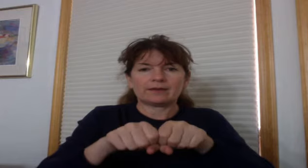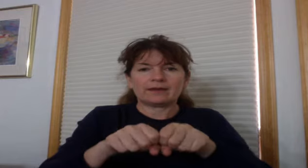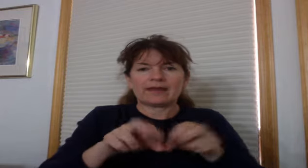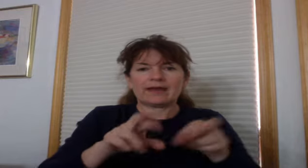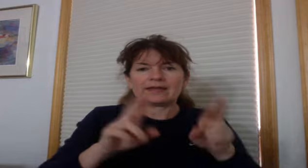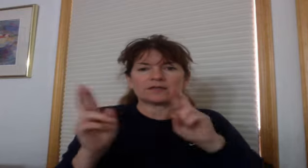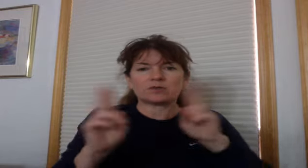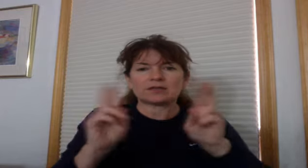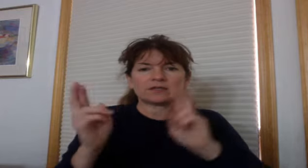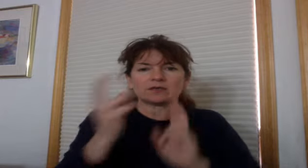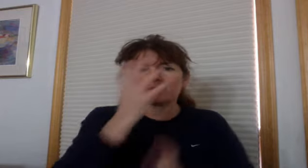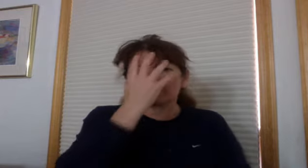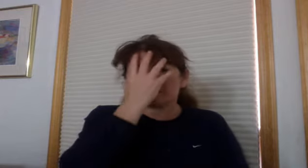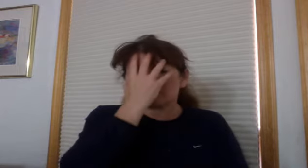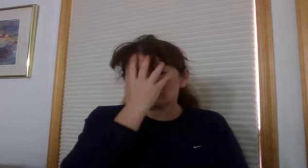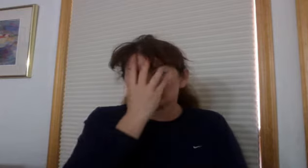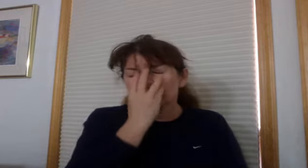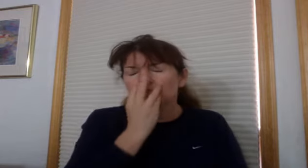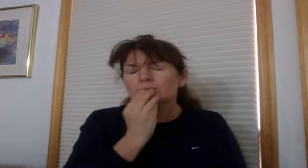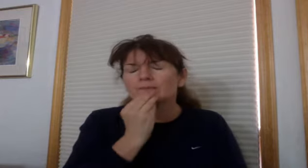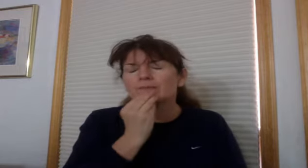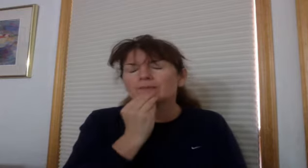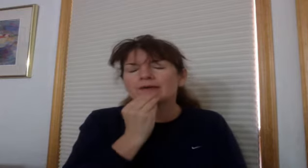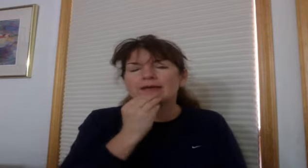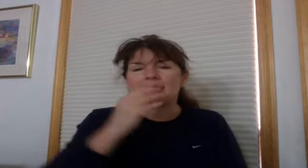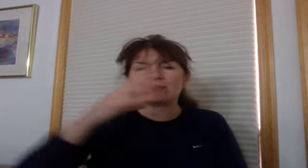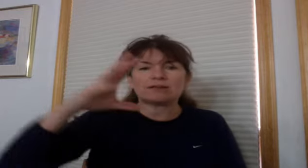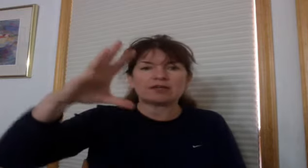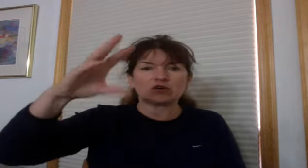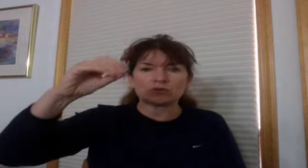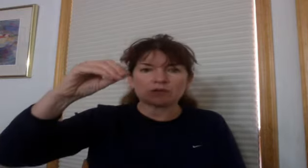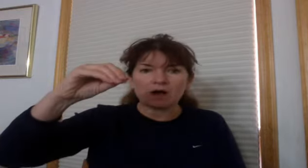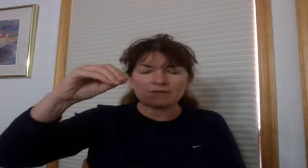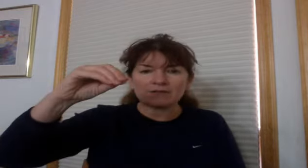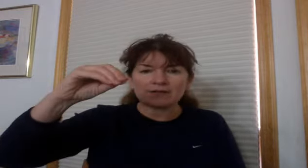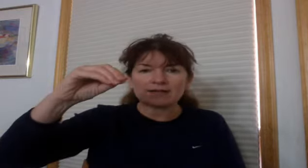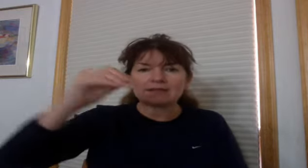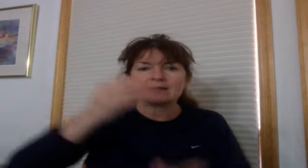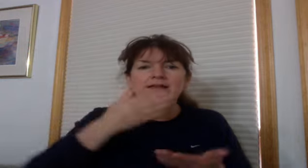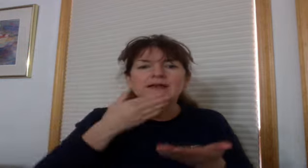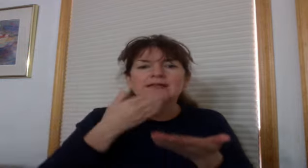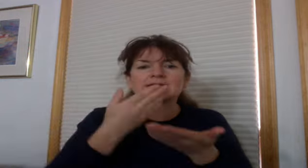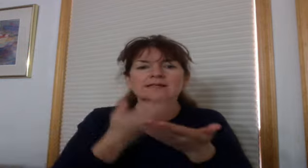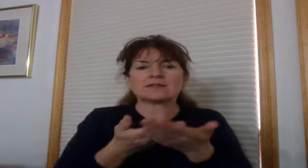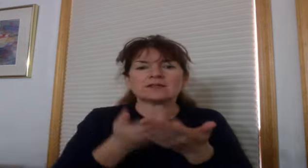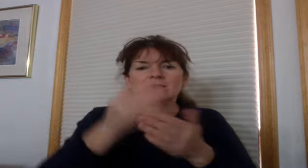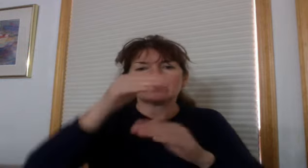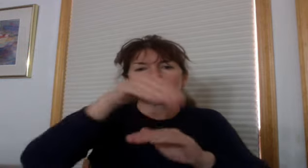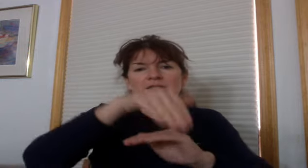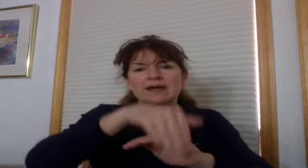And he gets ready to go to sleep. And the lady turns off the light and says, good night.